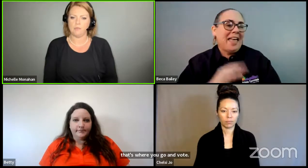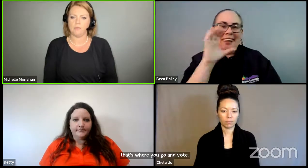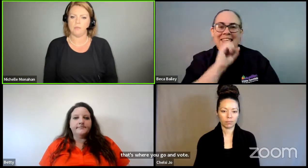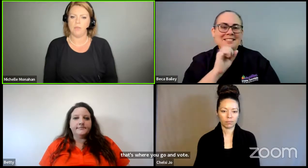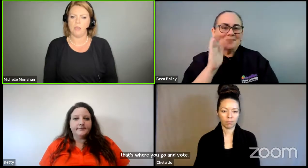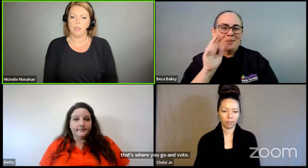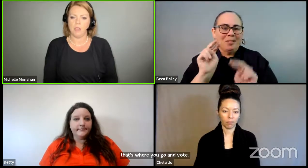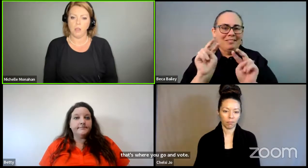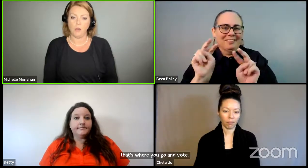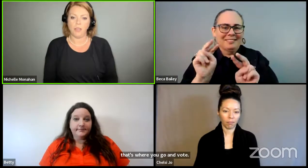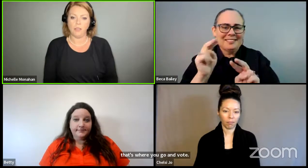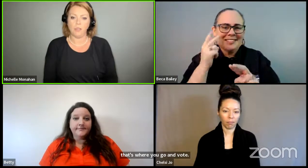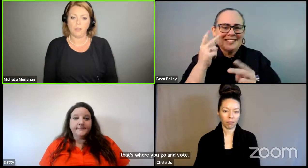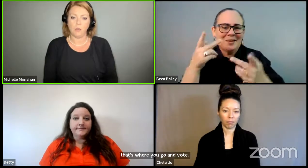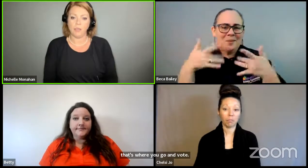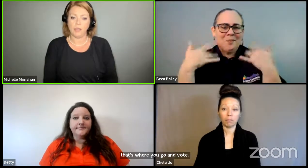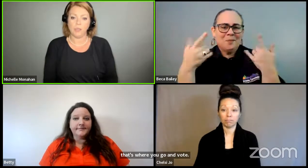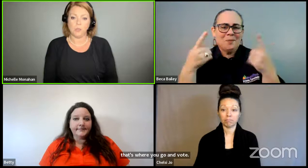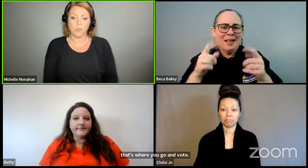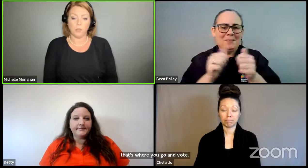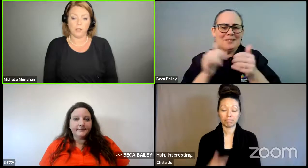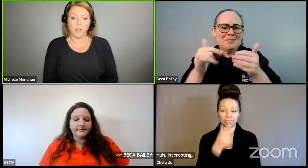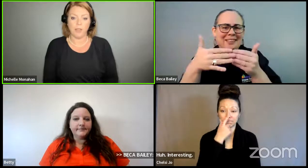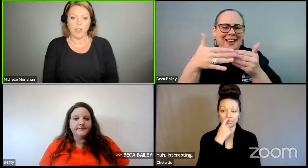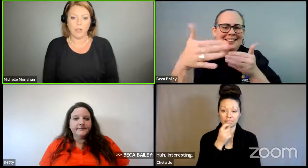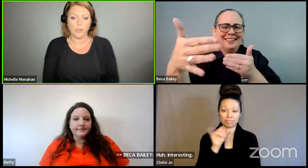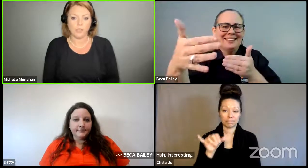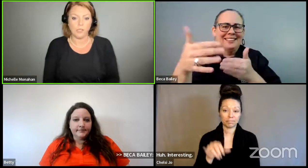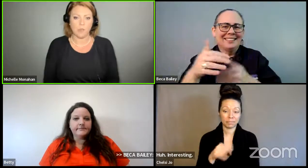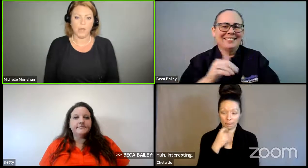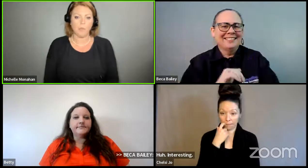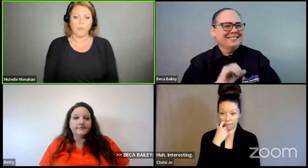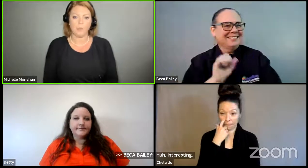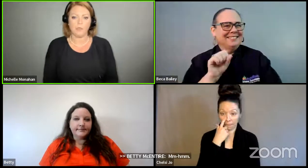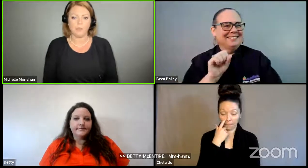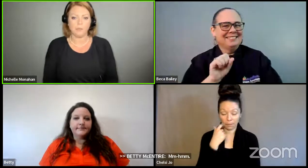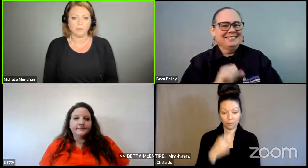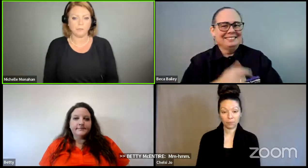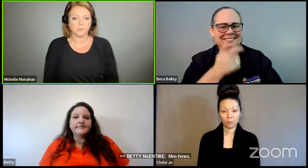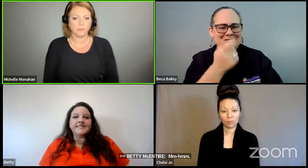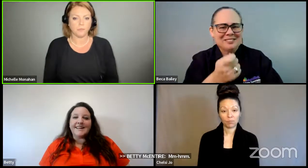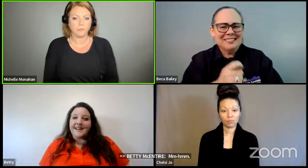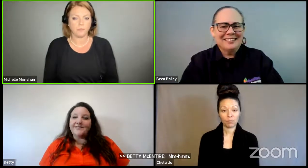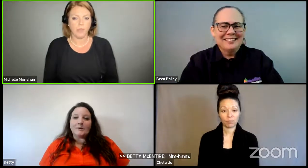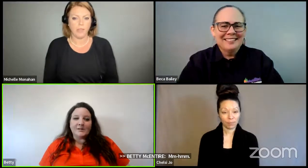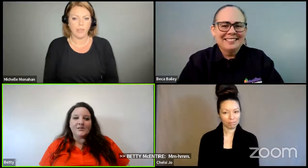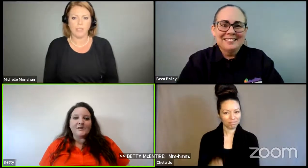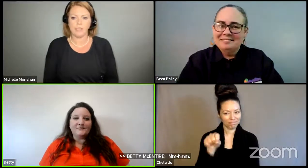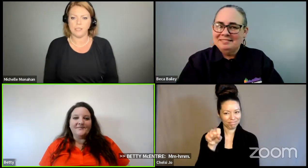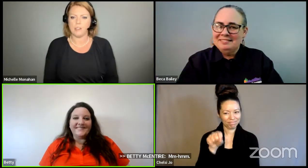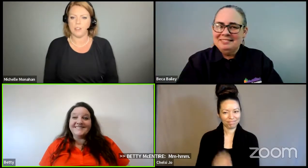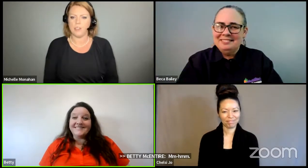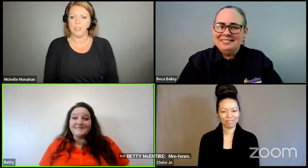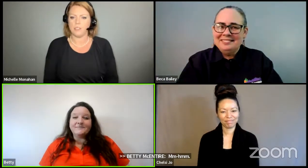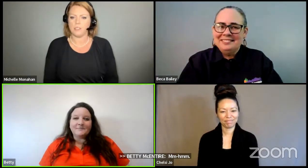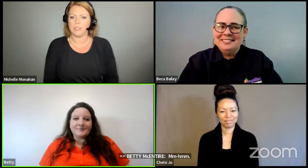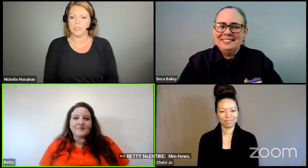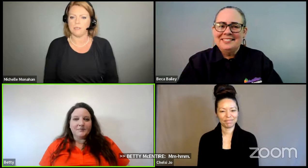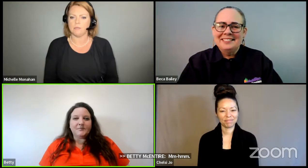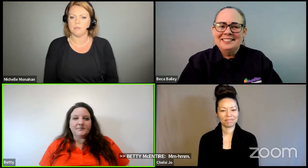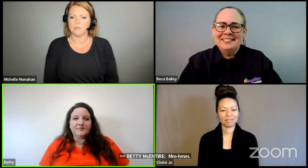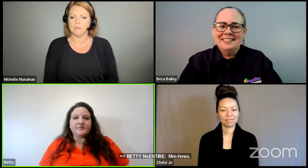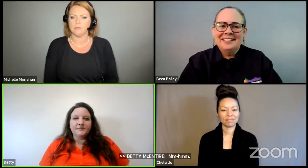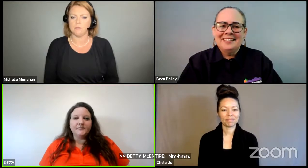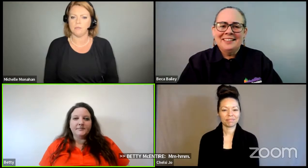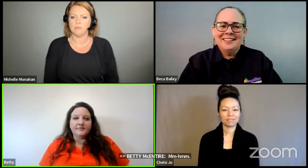Interesting. Mm-hmm. Okay. Well, I guess we'll keep an eye on that one and see what happens with it. Yeah, very much That so. is very